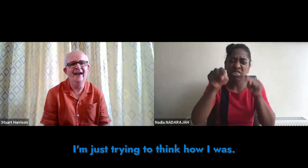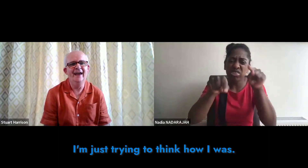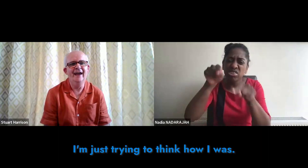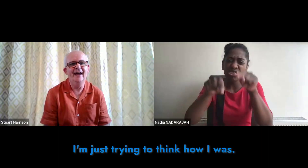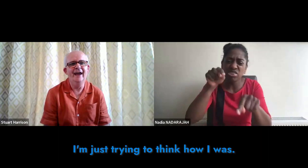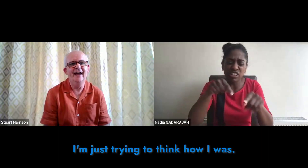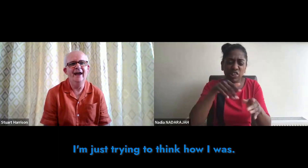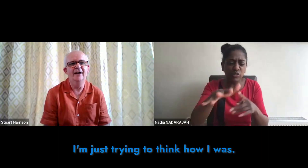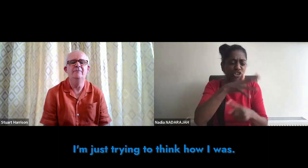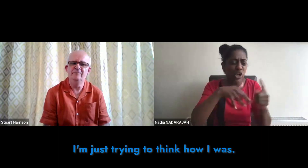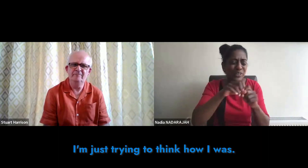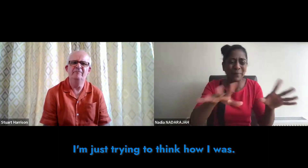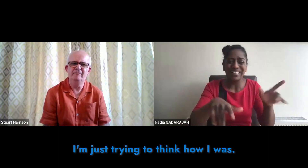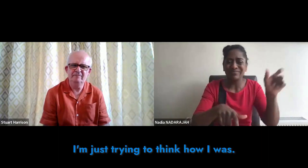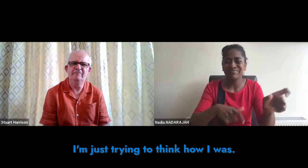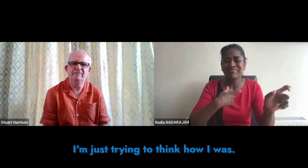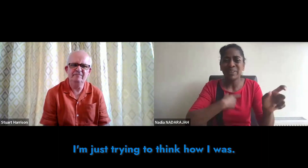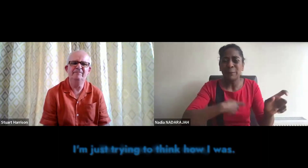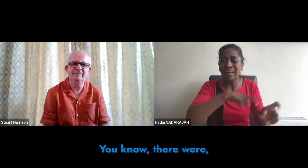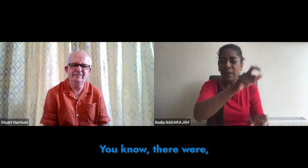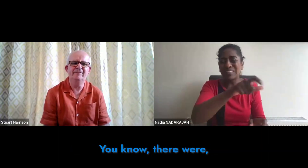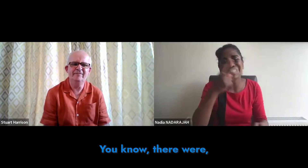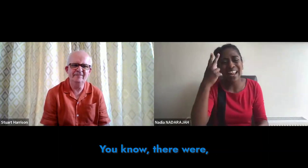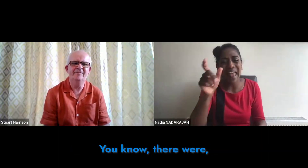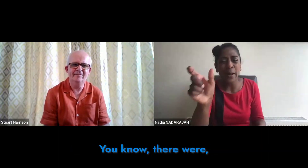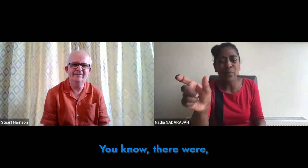I'm just trying to think how I was,